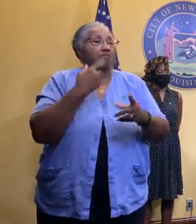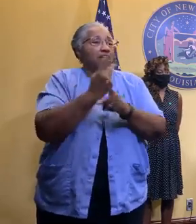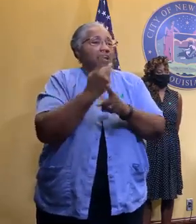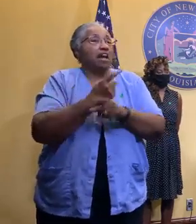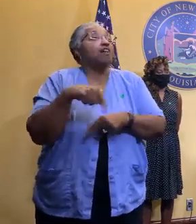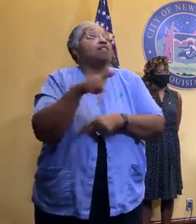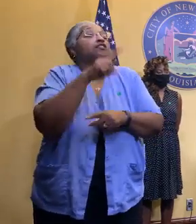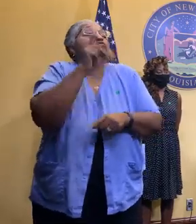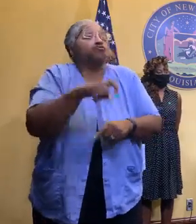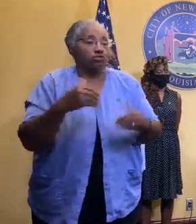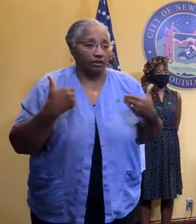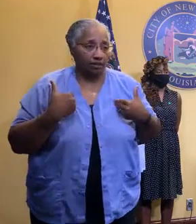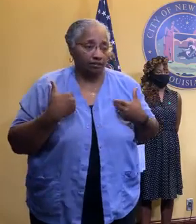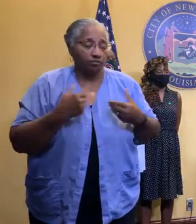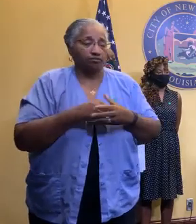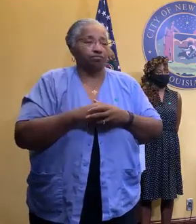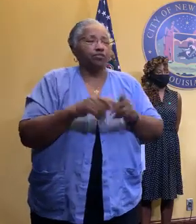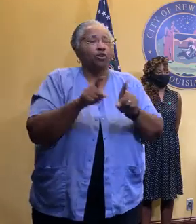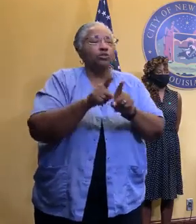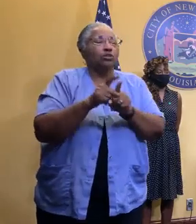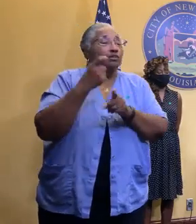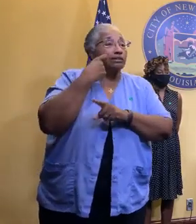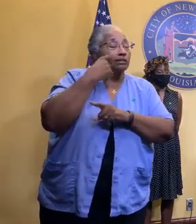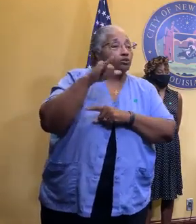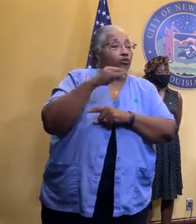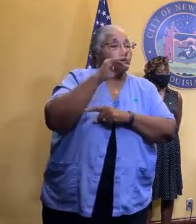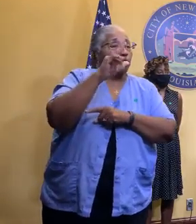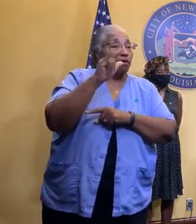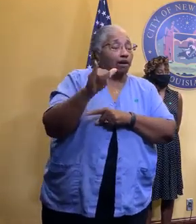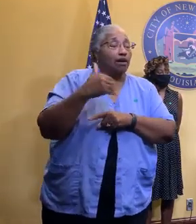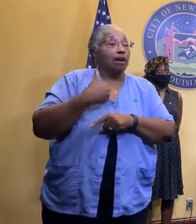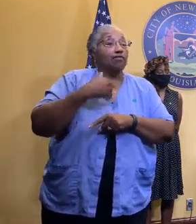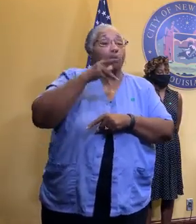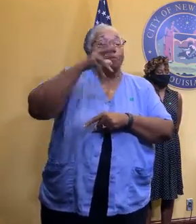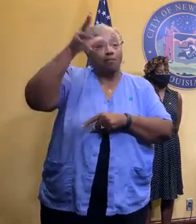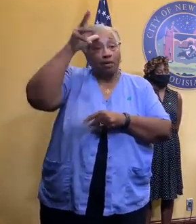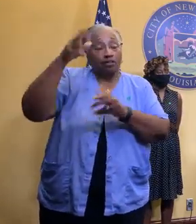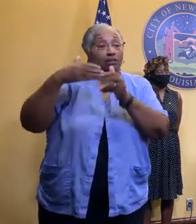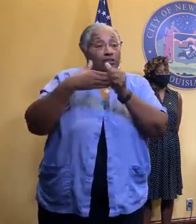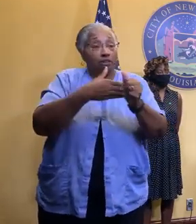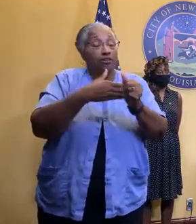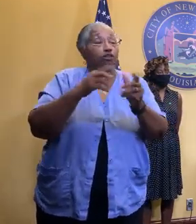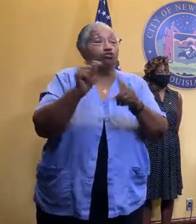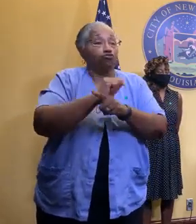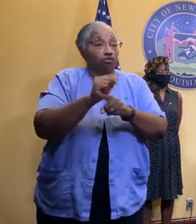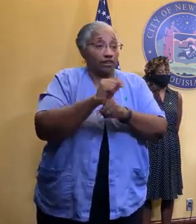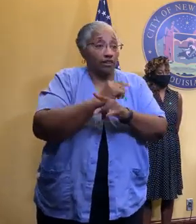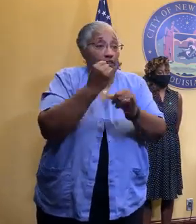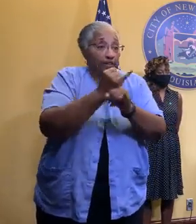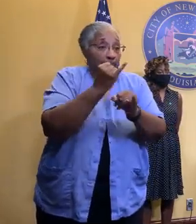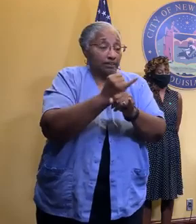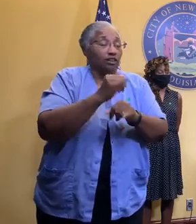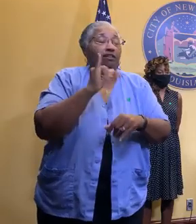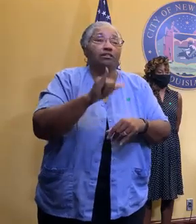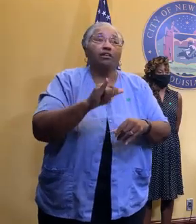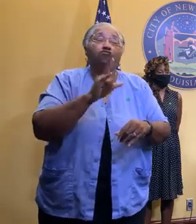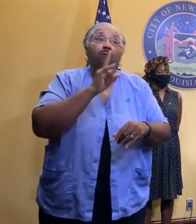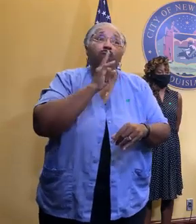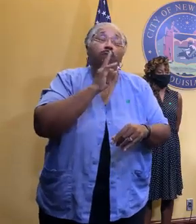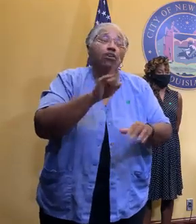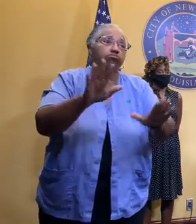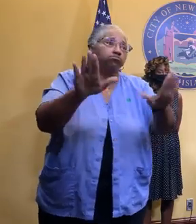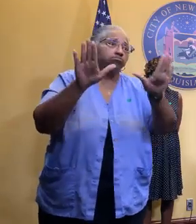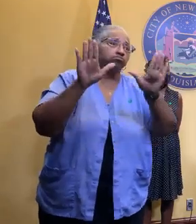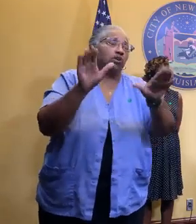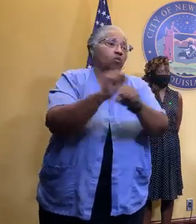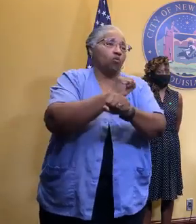Also, in July, we had one of our latest cohorts. We have the Parent Leadership Training Institute, which has been phenomenal, working